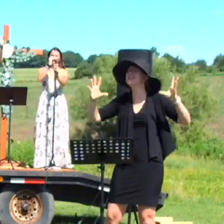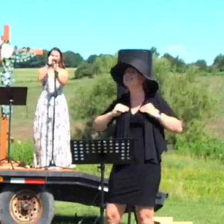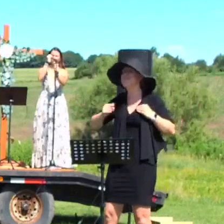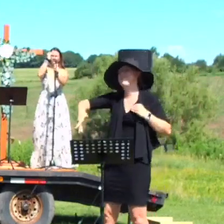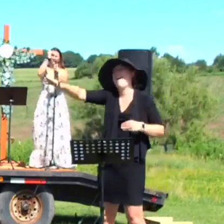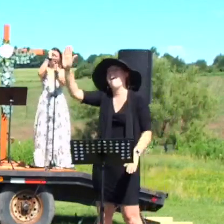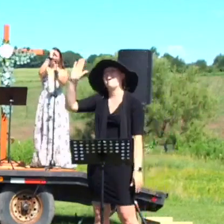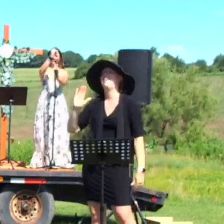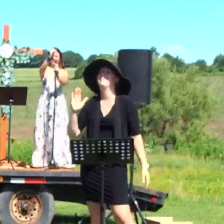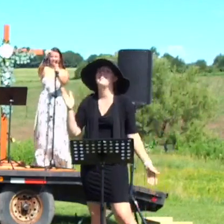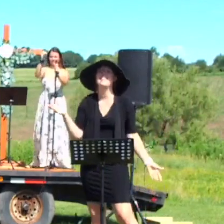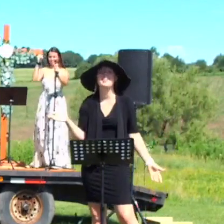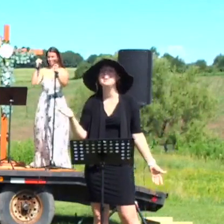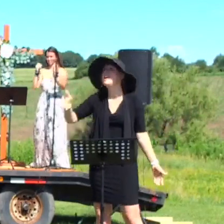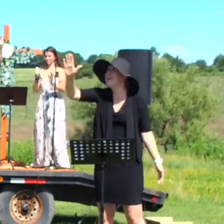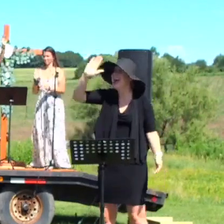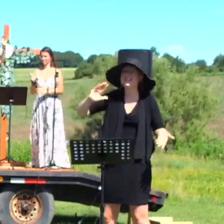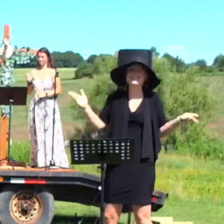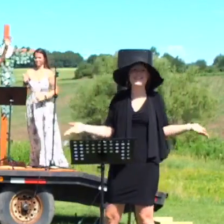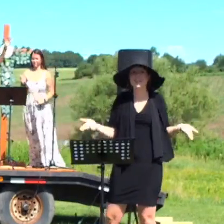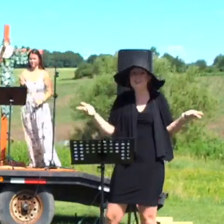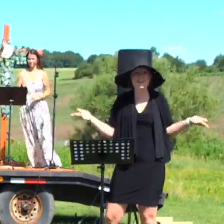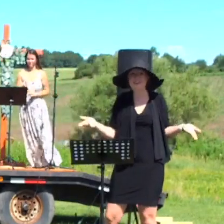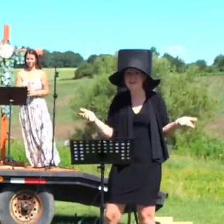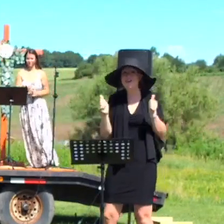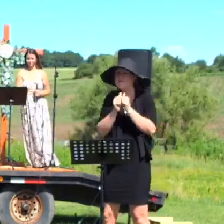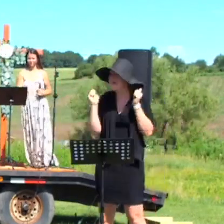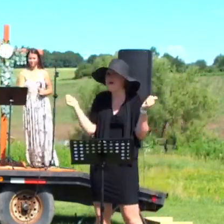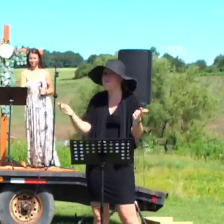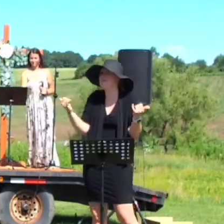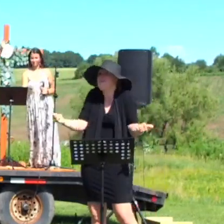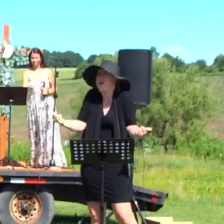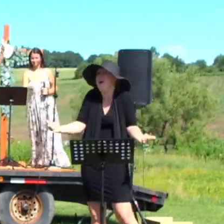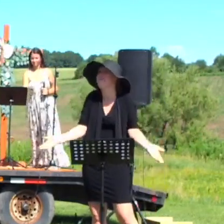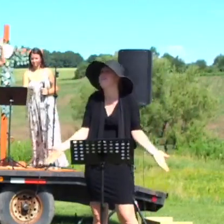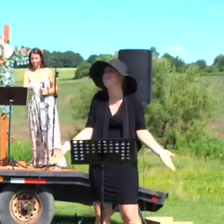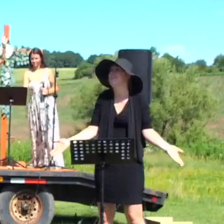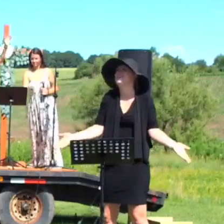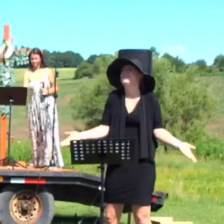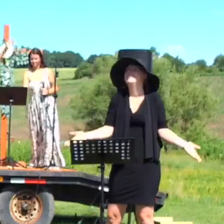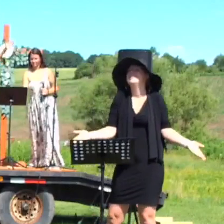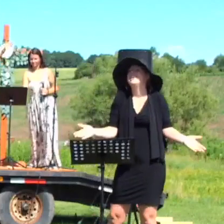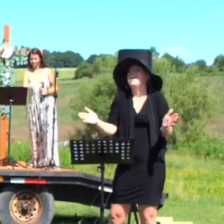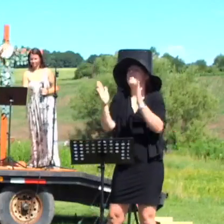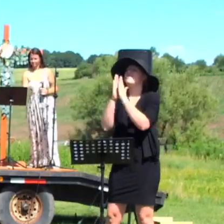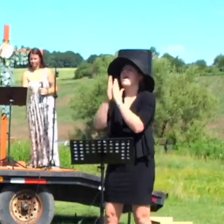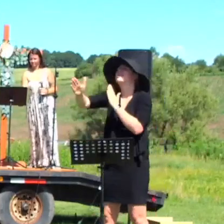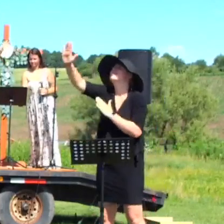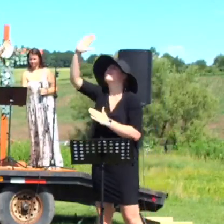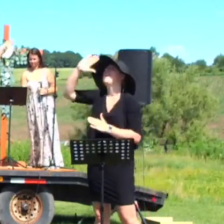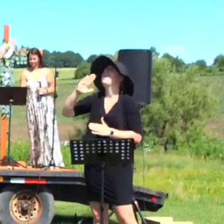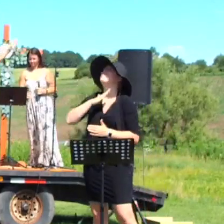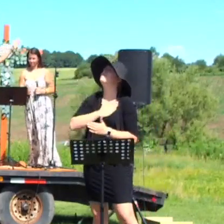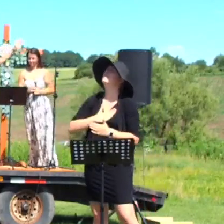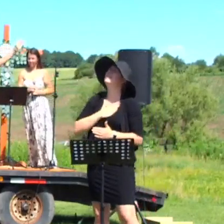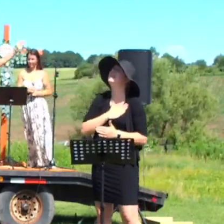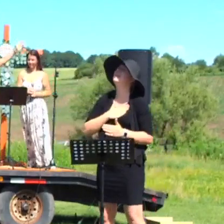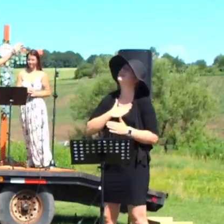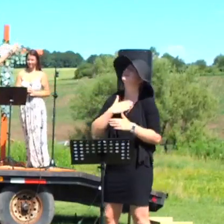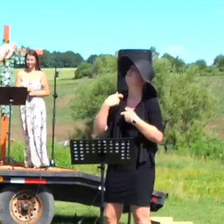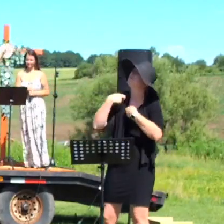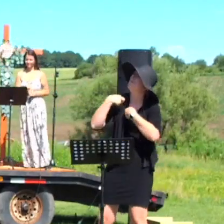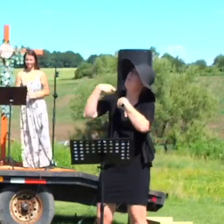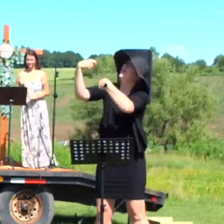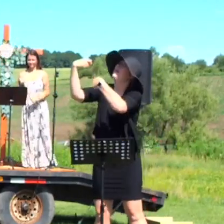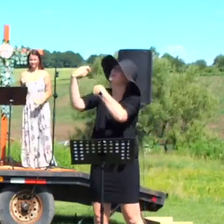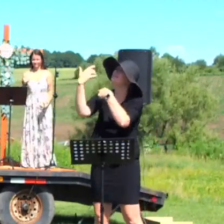just take it all in, because God is here and he is present, and we just ask him to call us up, to